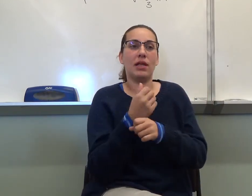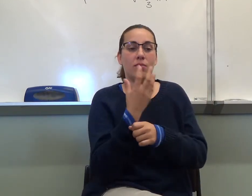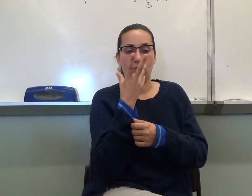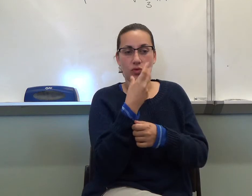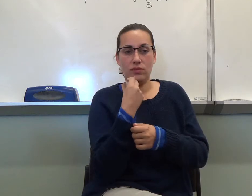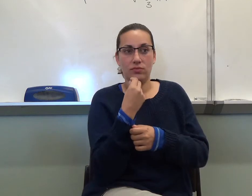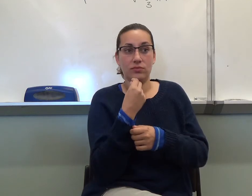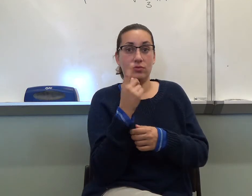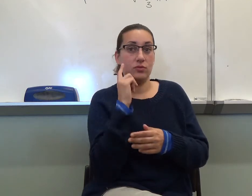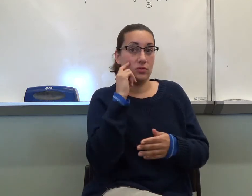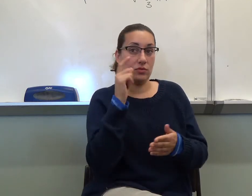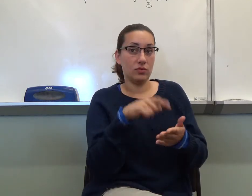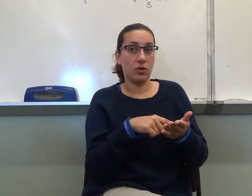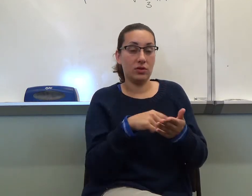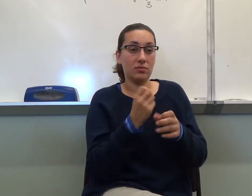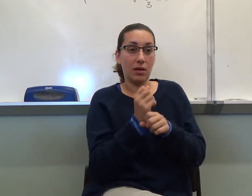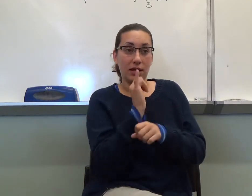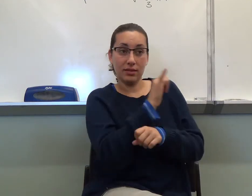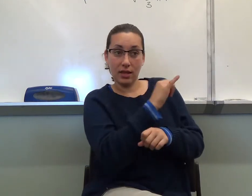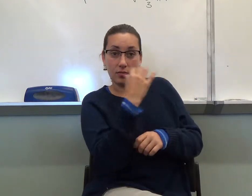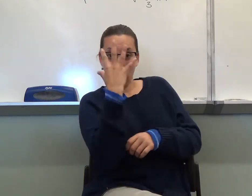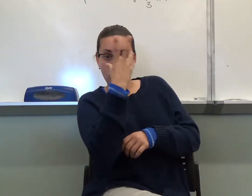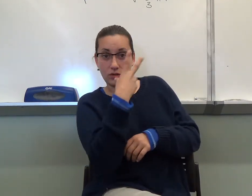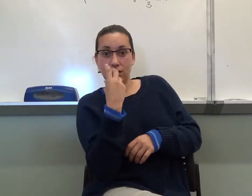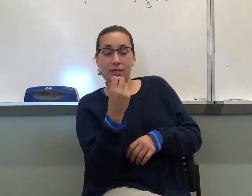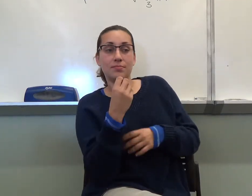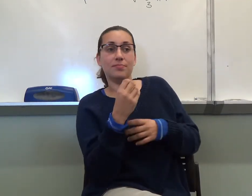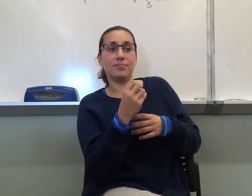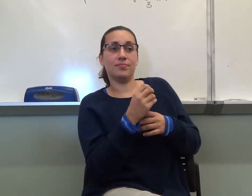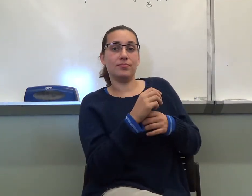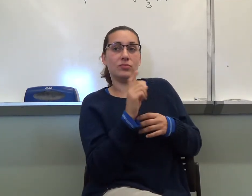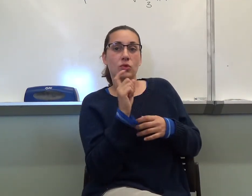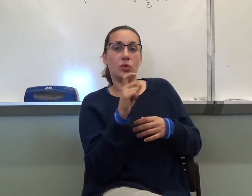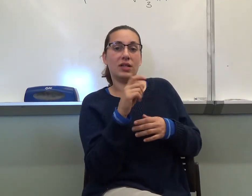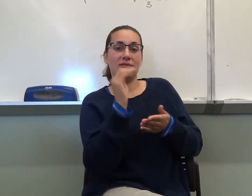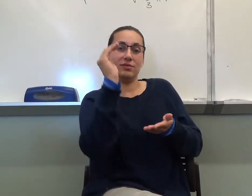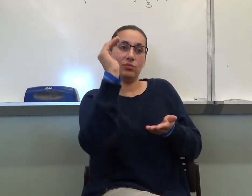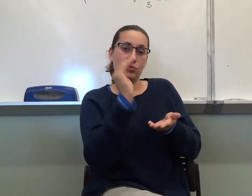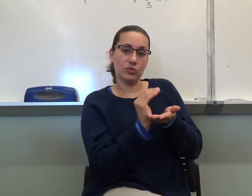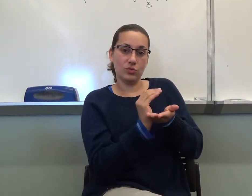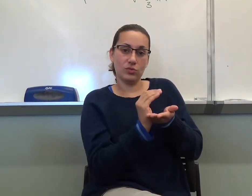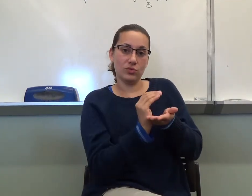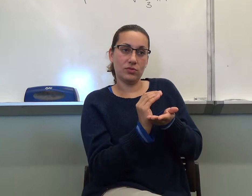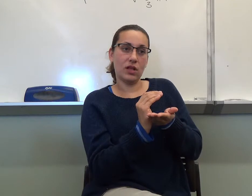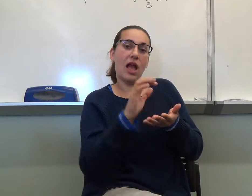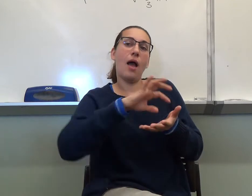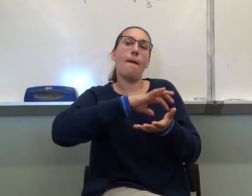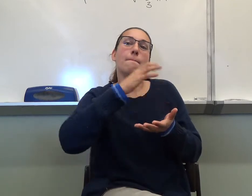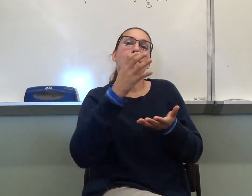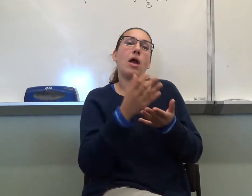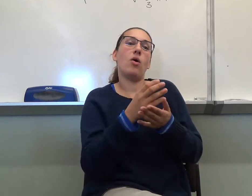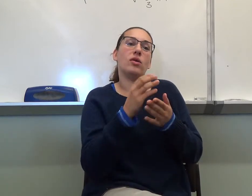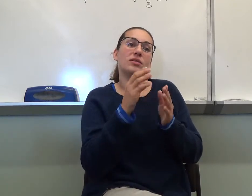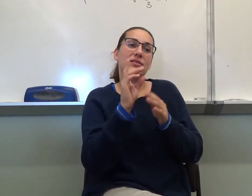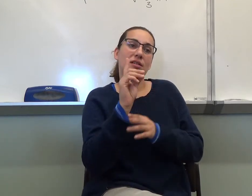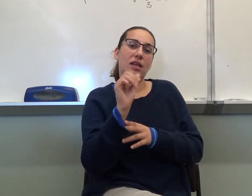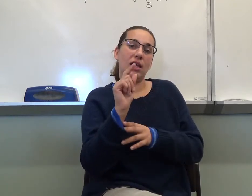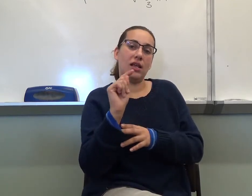making it pretty is that we're going to have to cut down severely on the amount of data we present, okay? Because